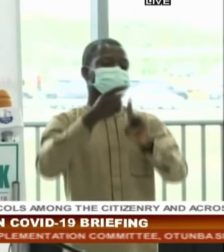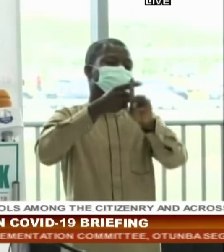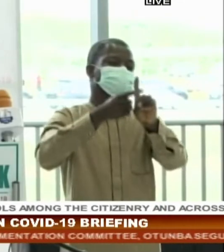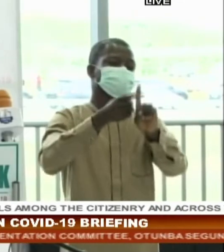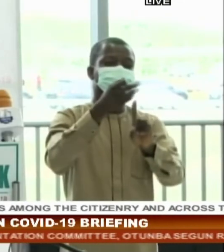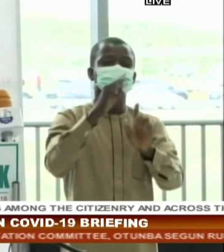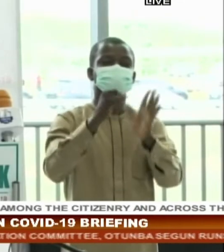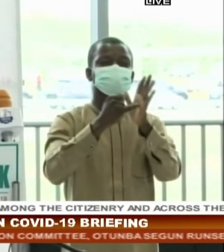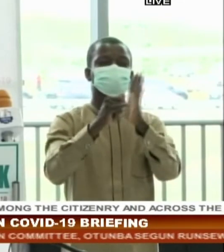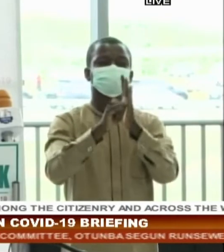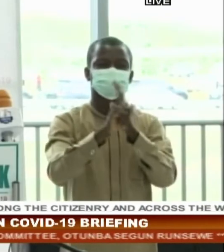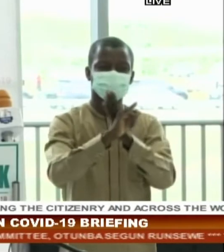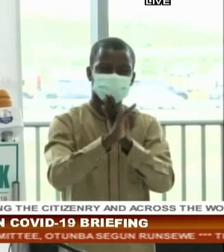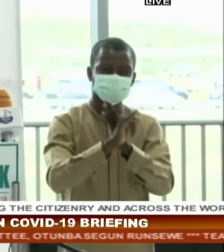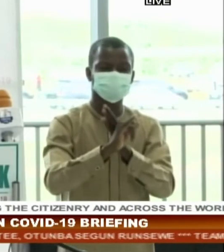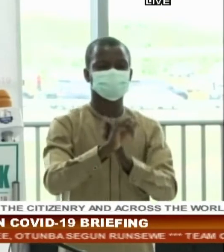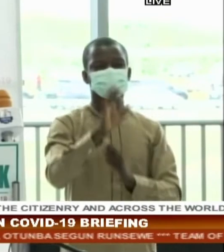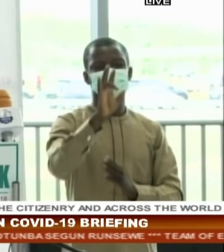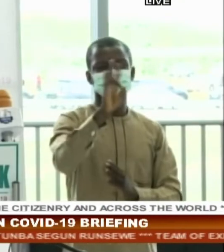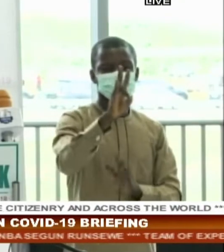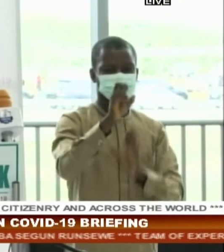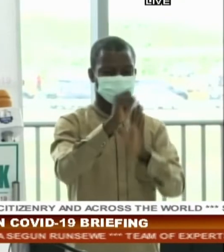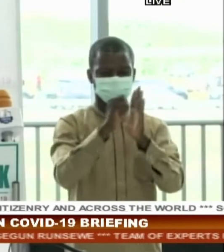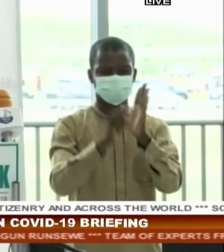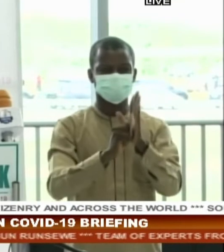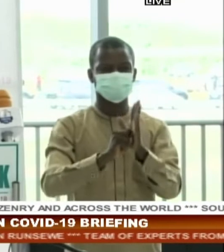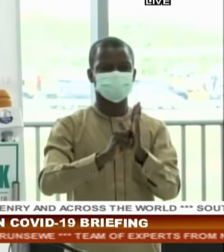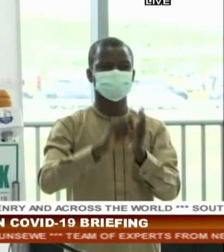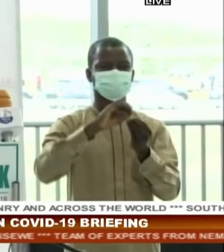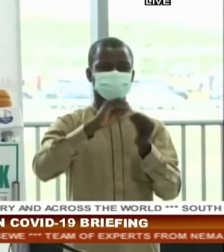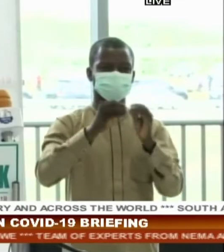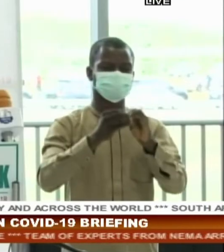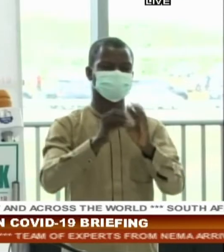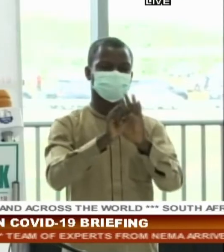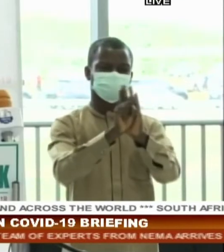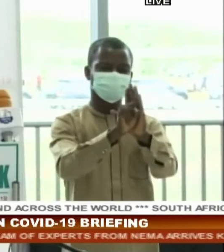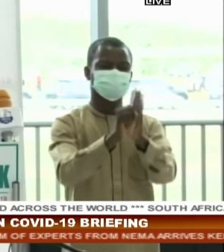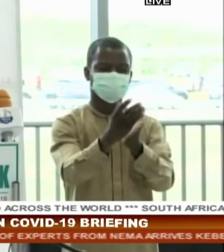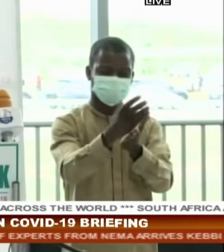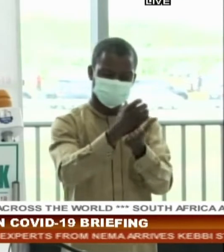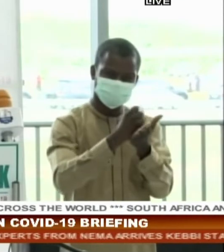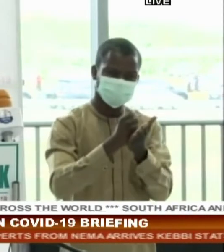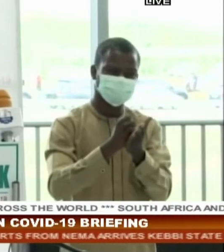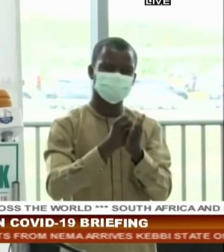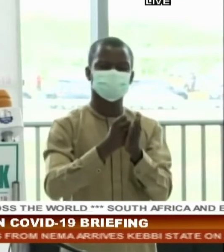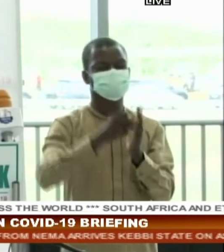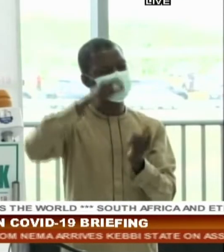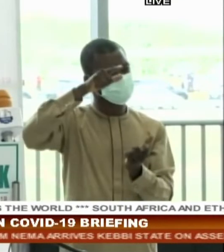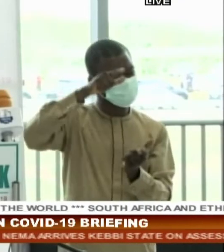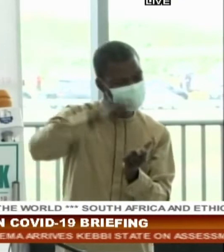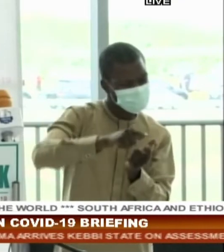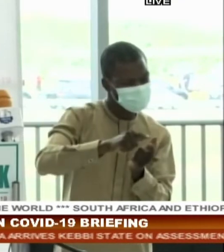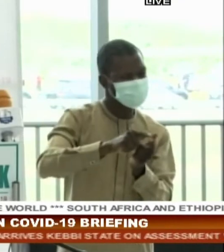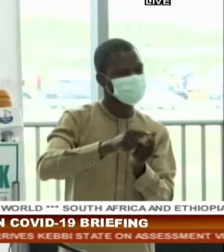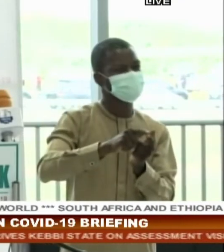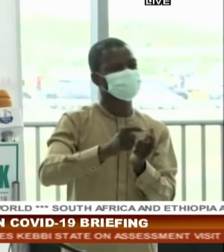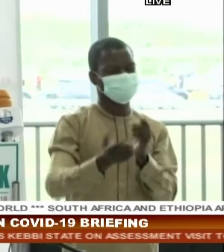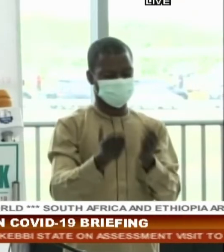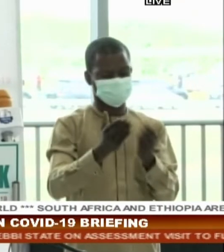July, 7 states reported lower numbers of samples collected than in the preceding